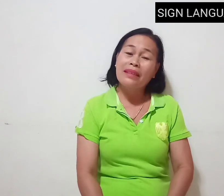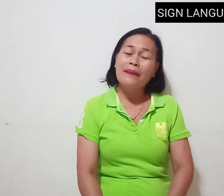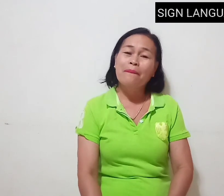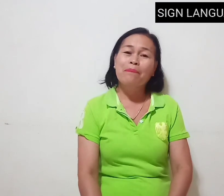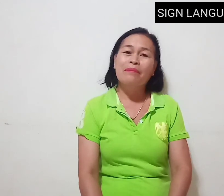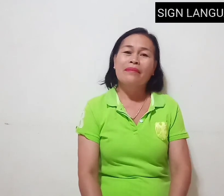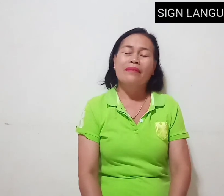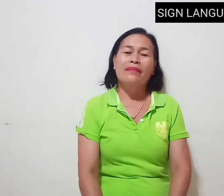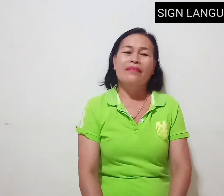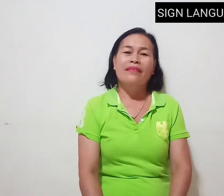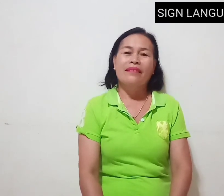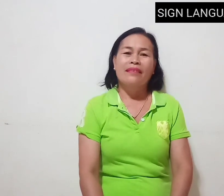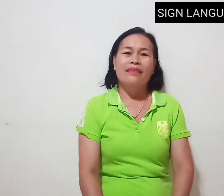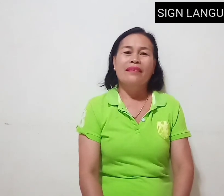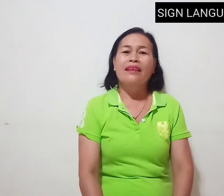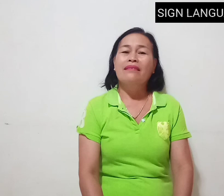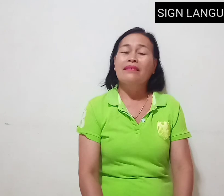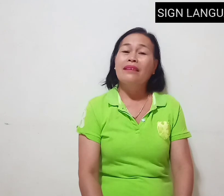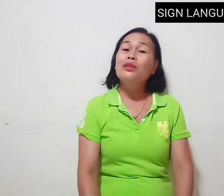me. Then, inyo